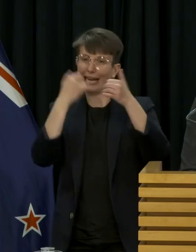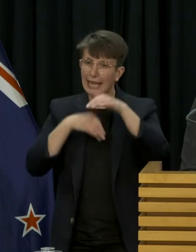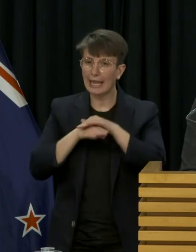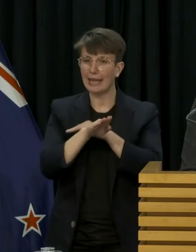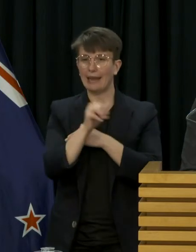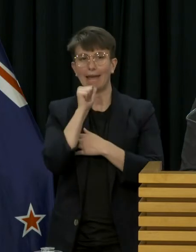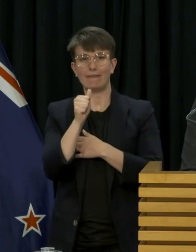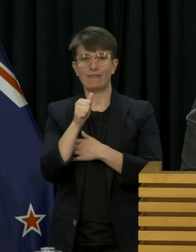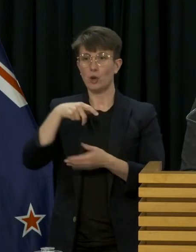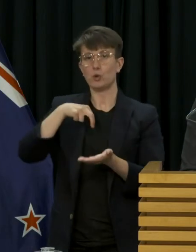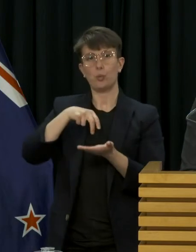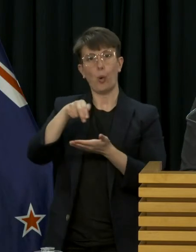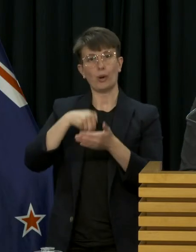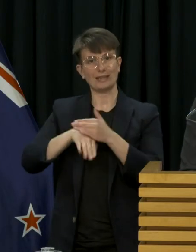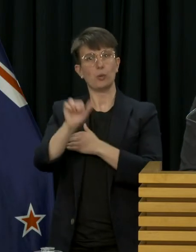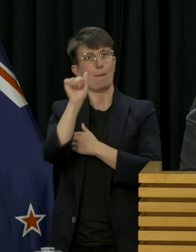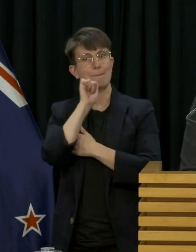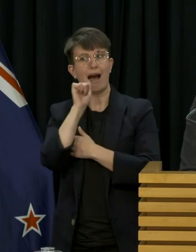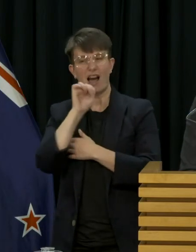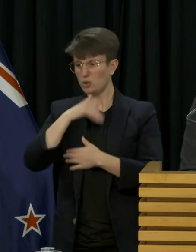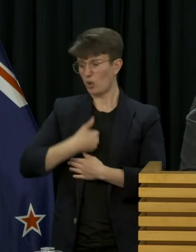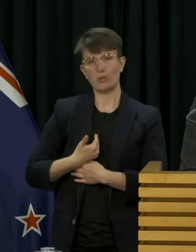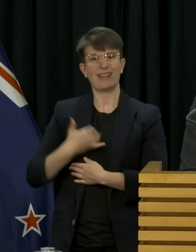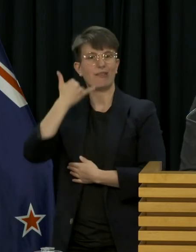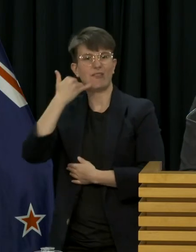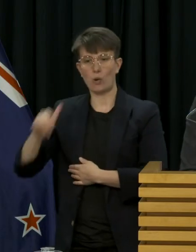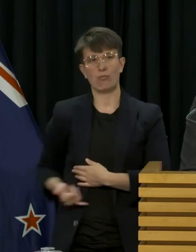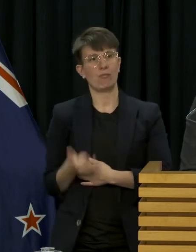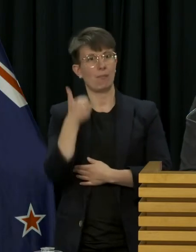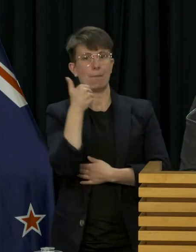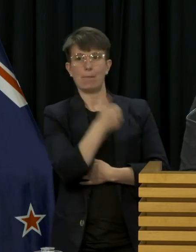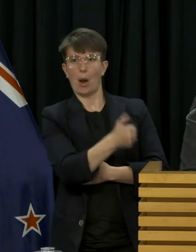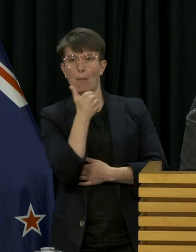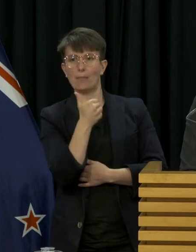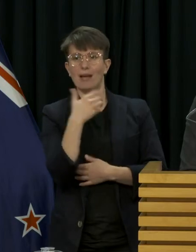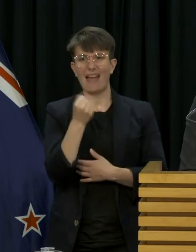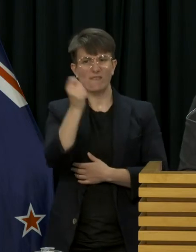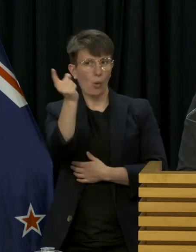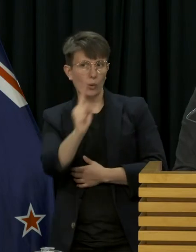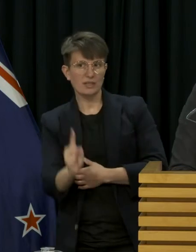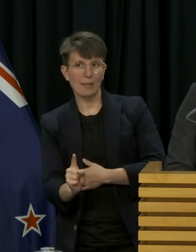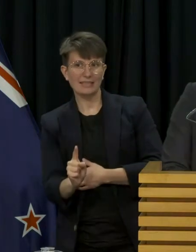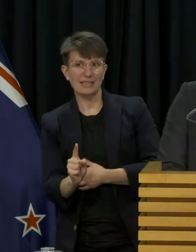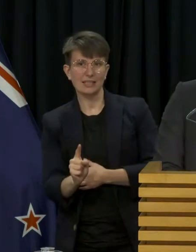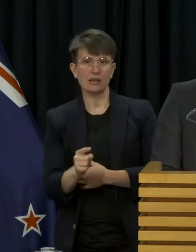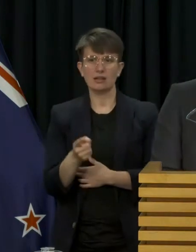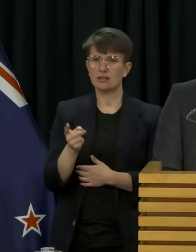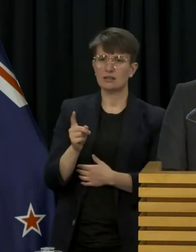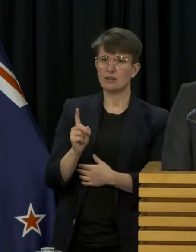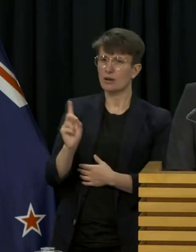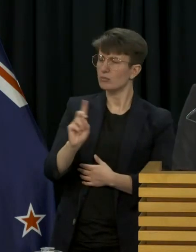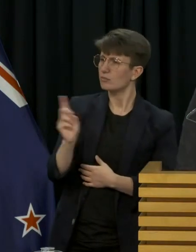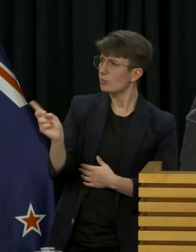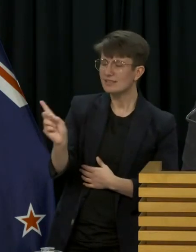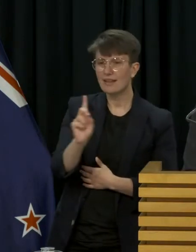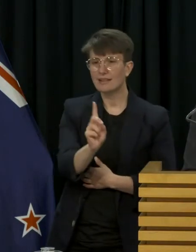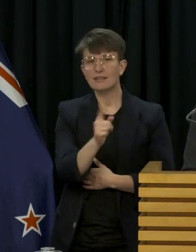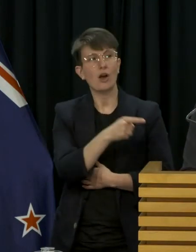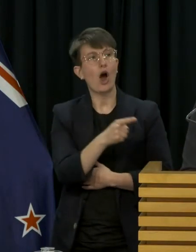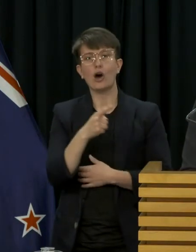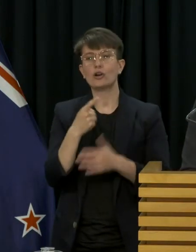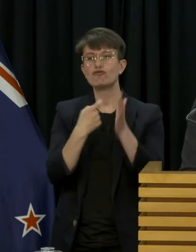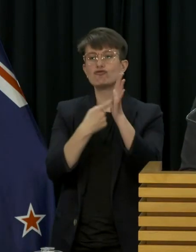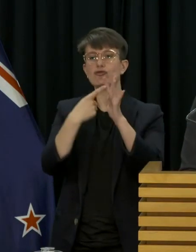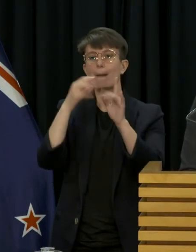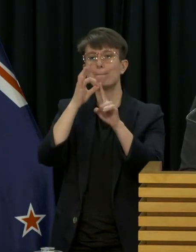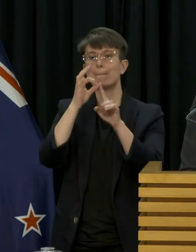anything, you don't put your phone out at all. Is that something the government could see doing? Where was that, sorry? Ripple, yeah. Is that something the government can see